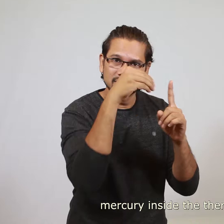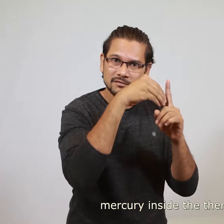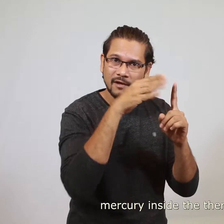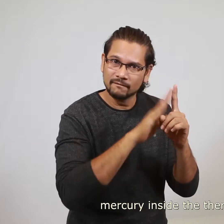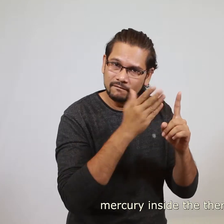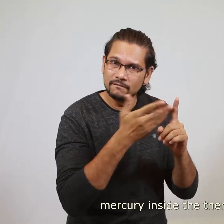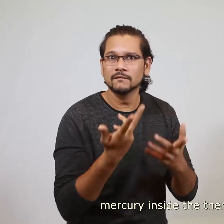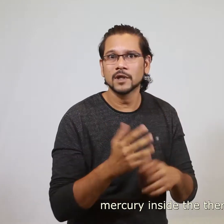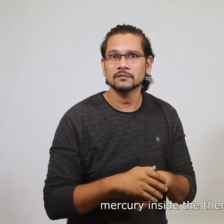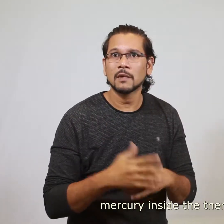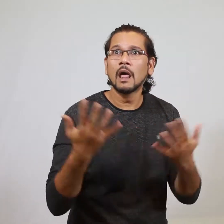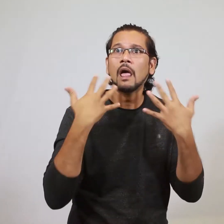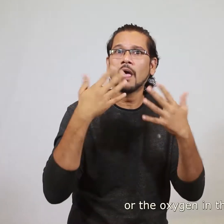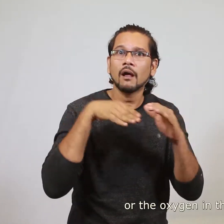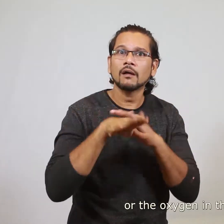or the oxygen in the air.